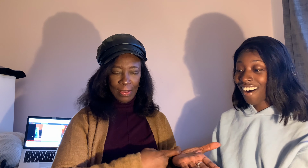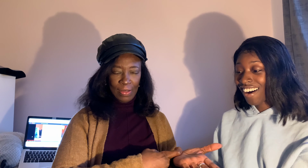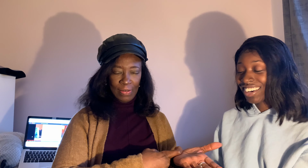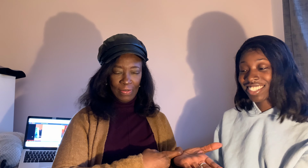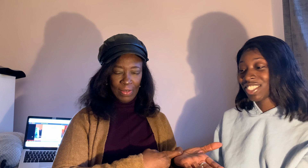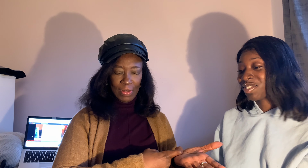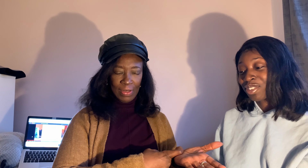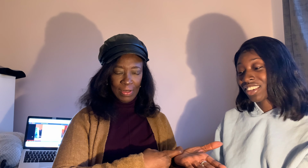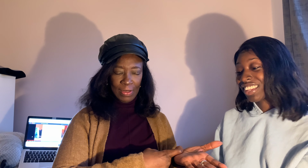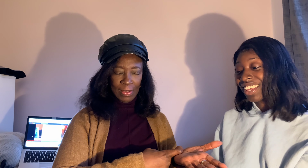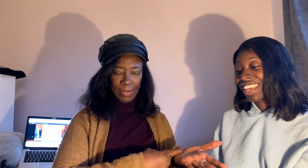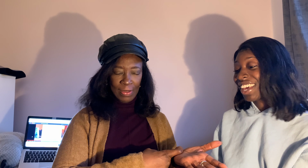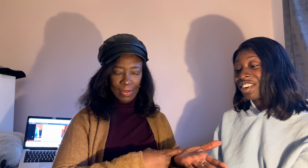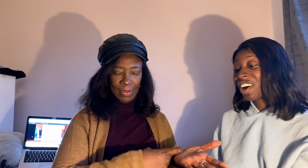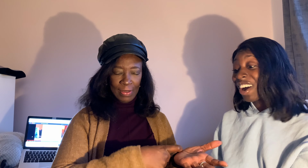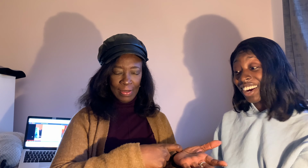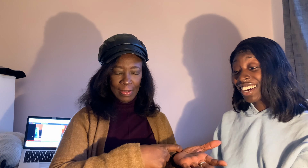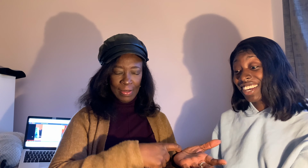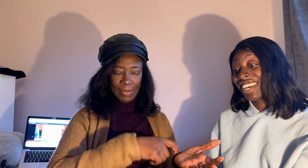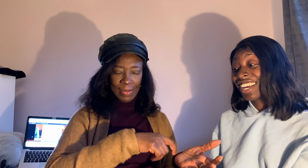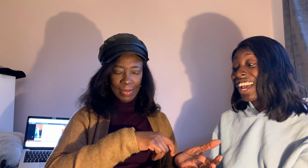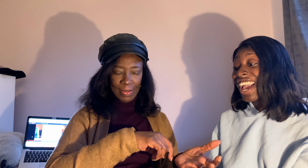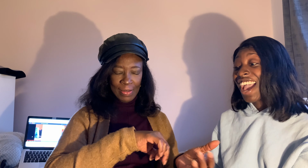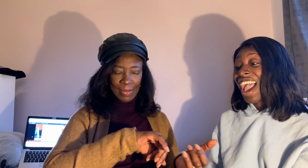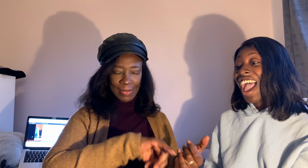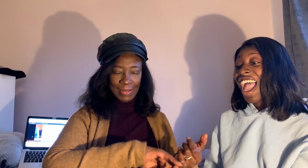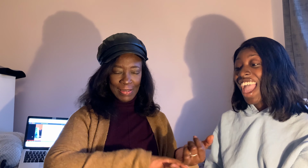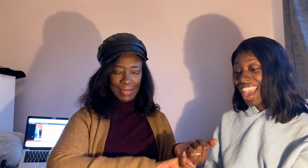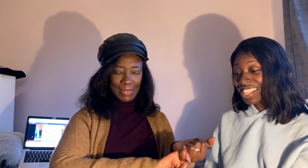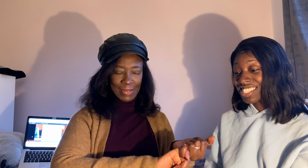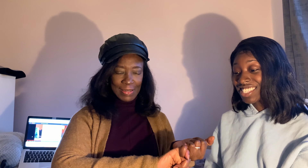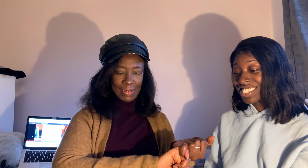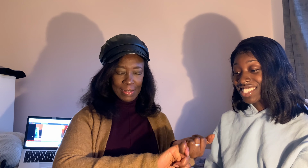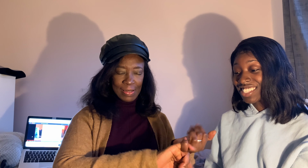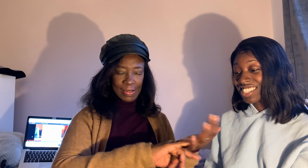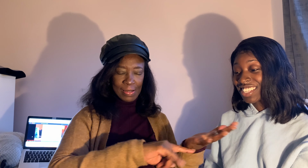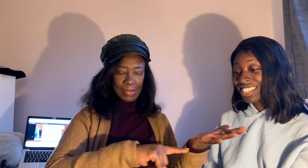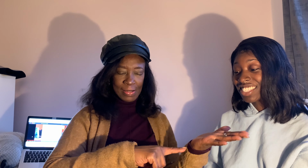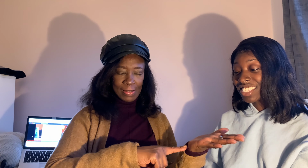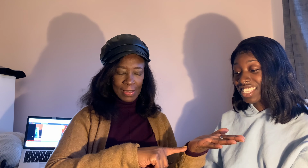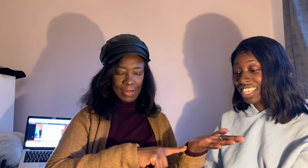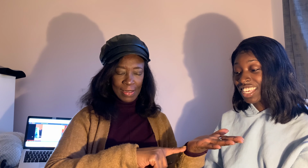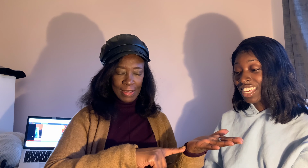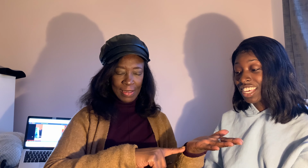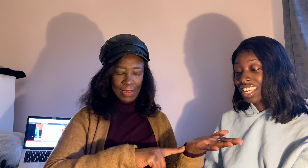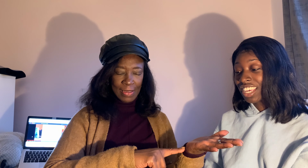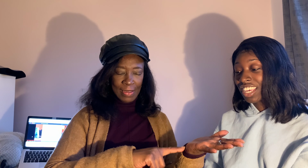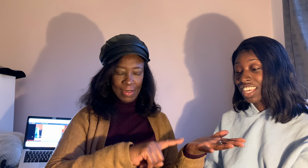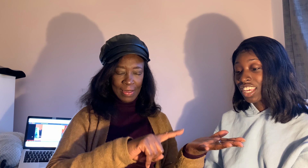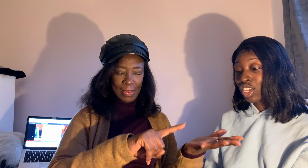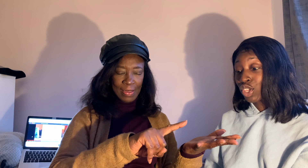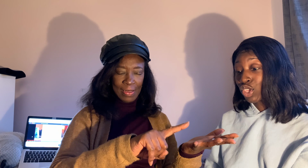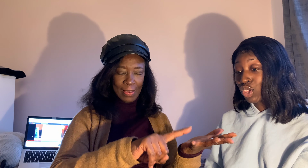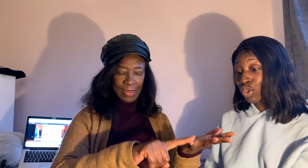R, she's forgotten. R, S, T,